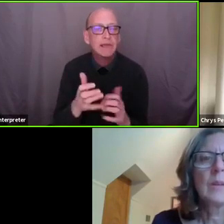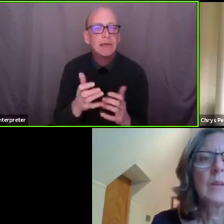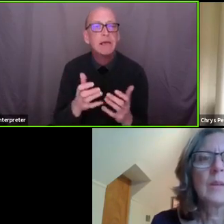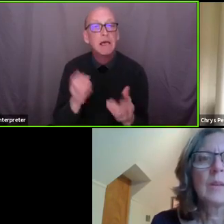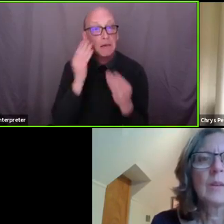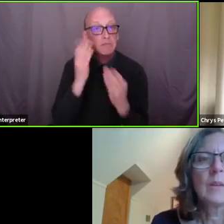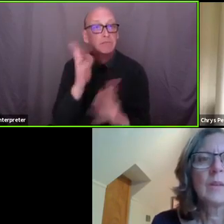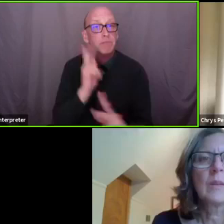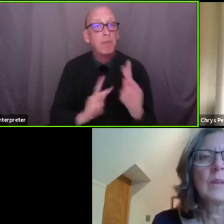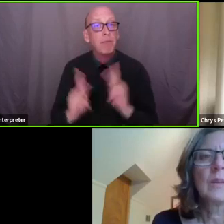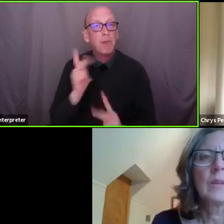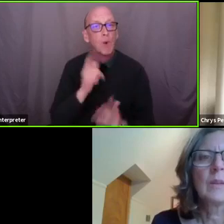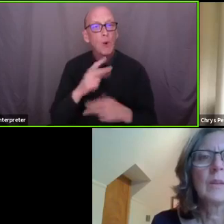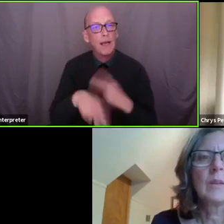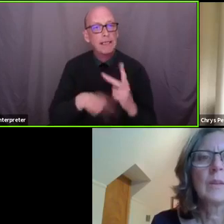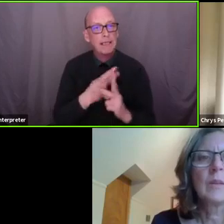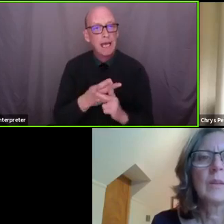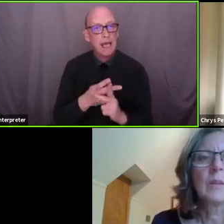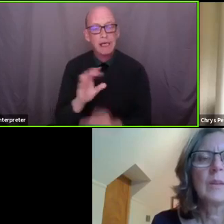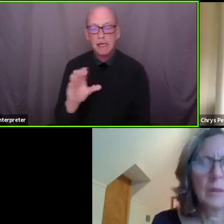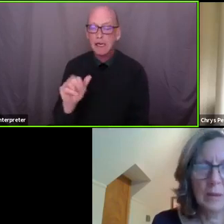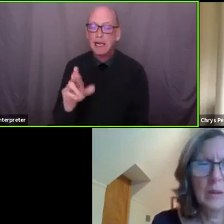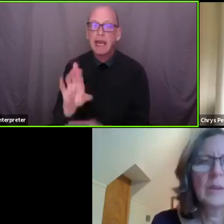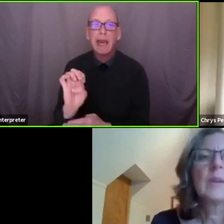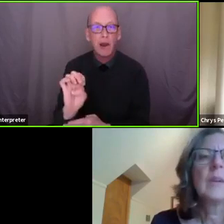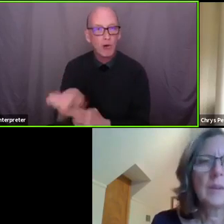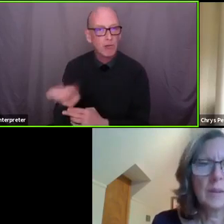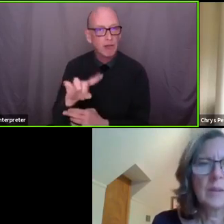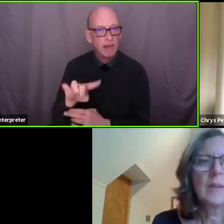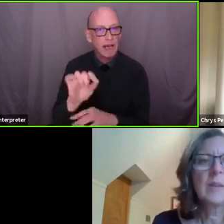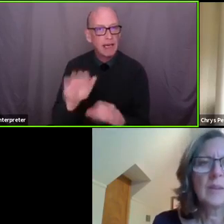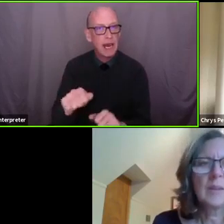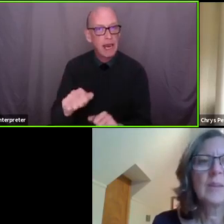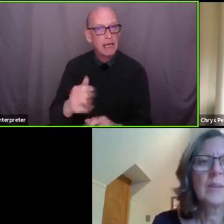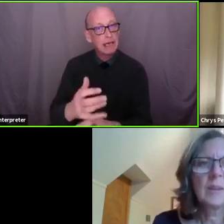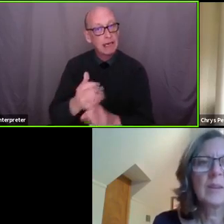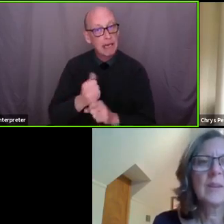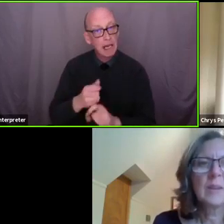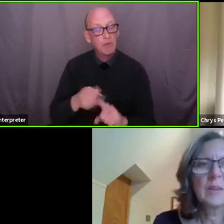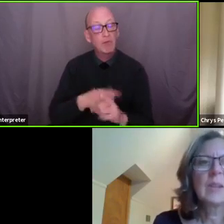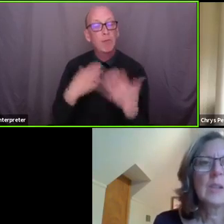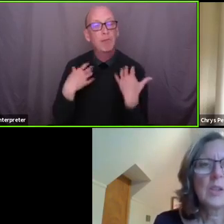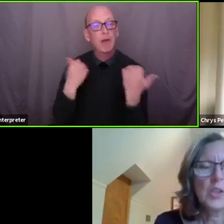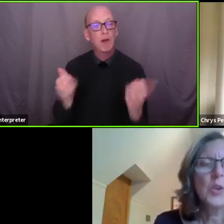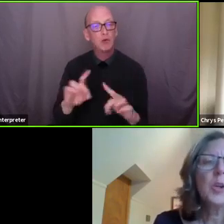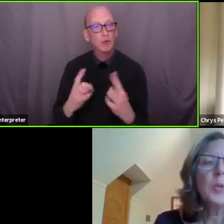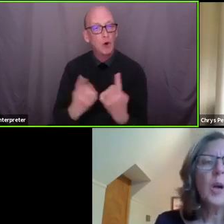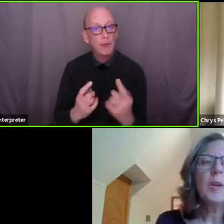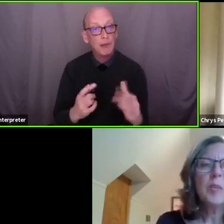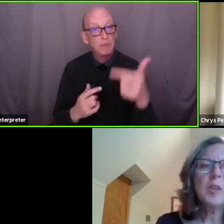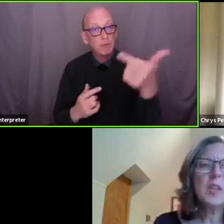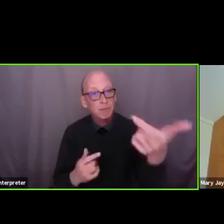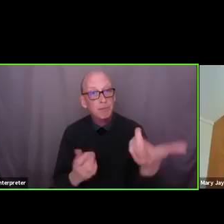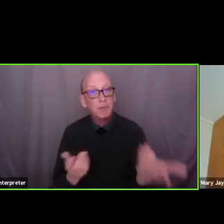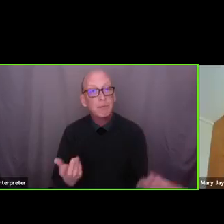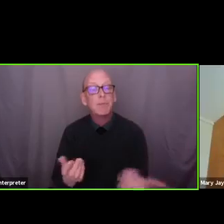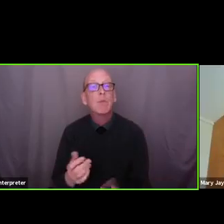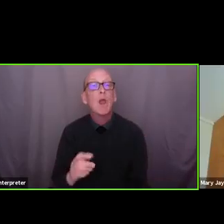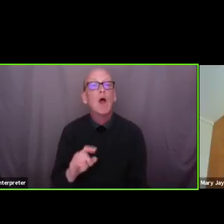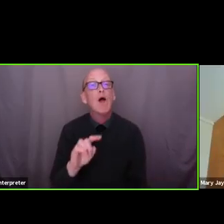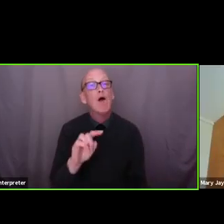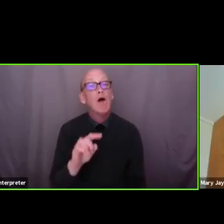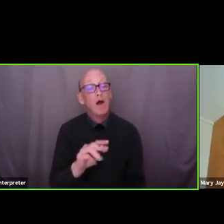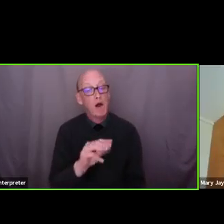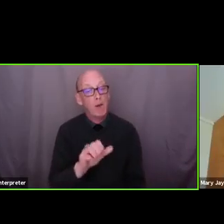people know what kind of care they might be able to receive from the health department. Mary? Sure. Well, first I just want to paint